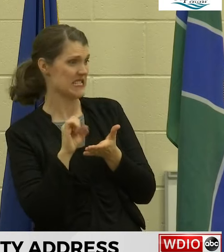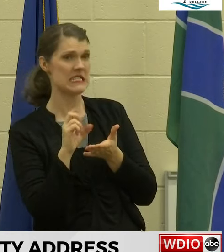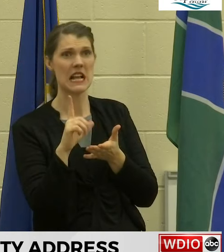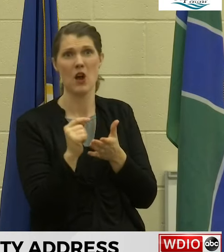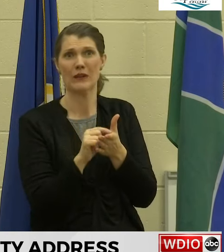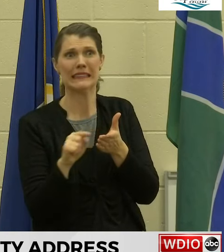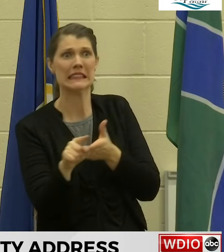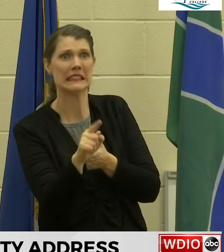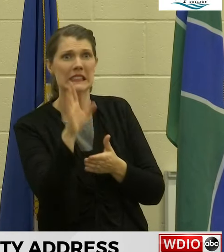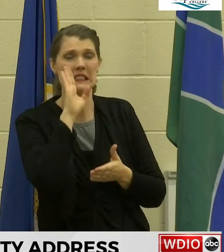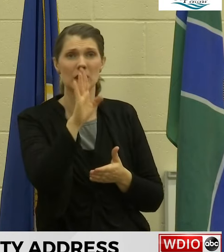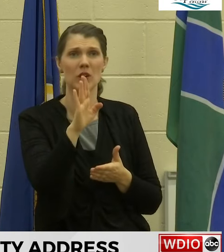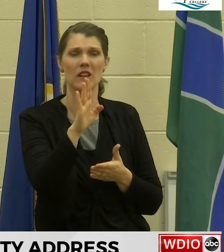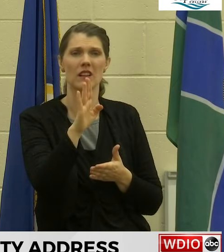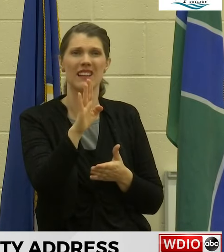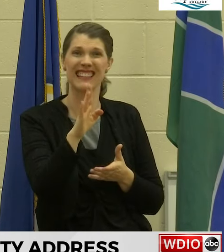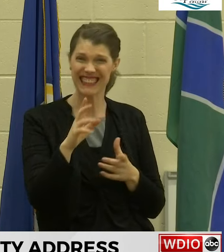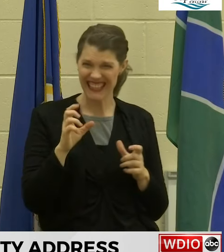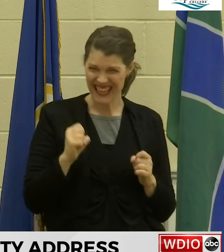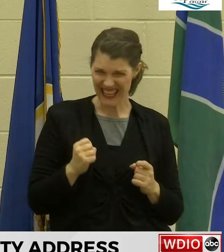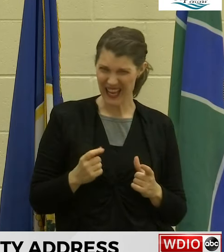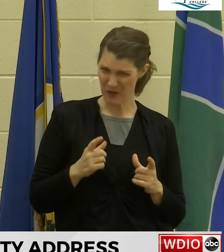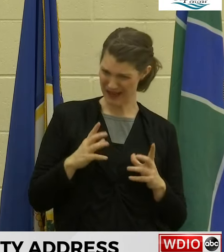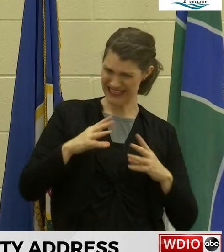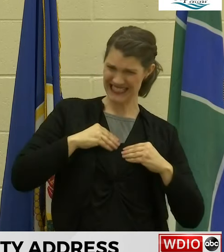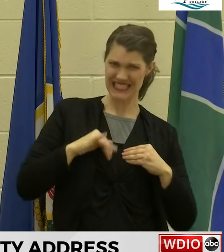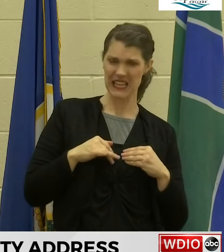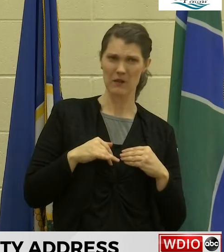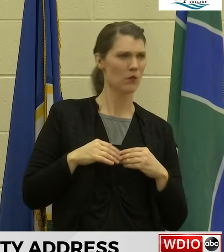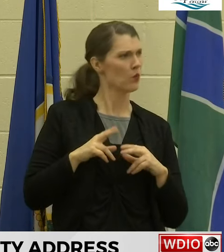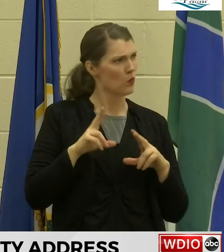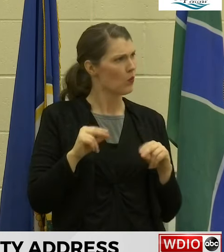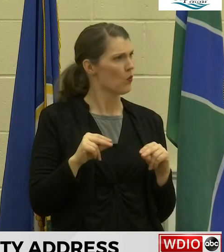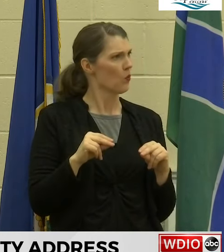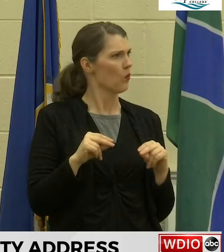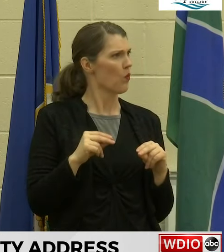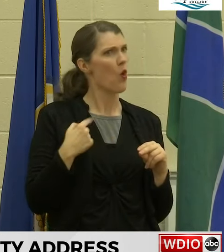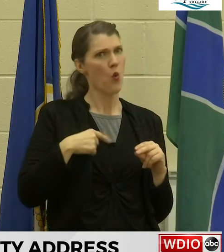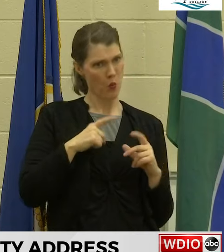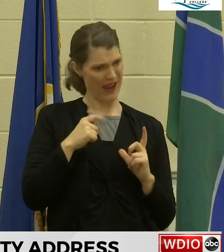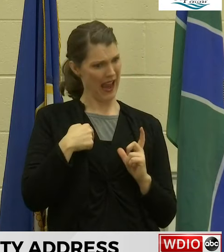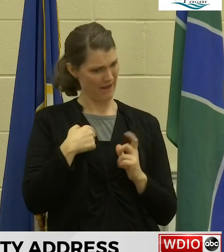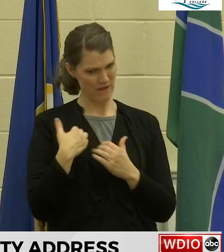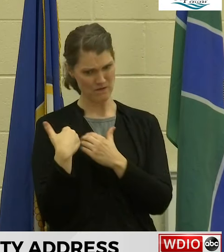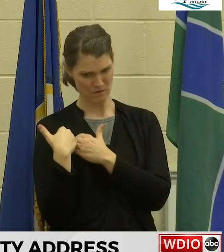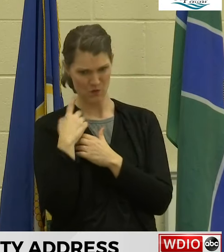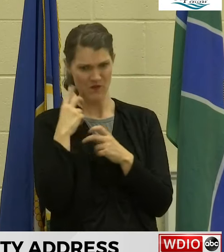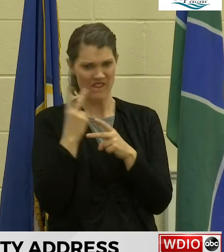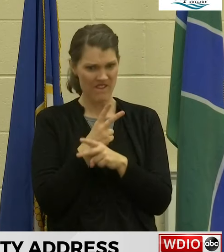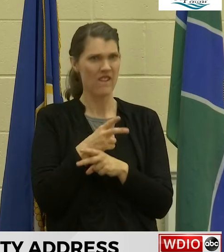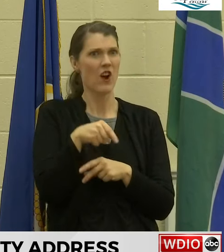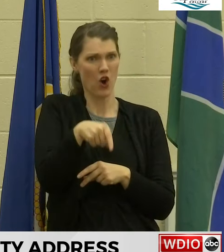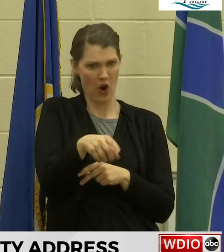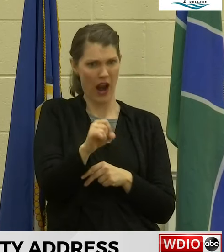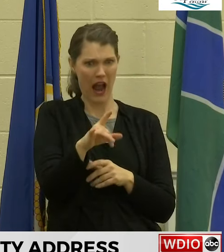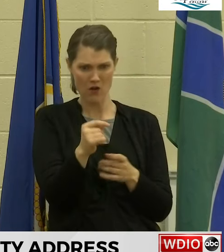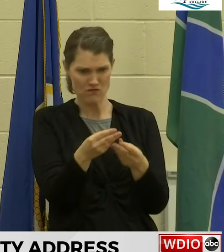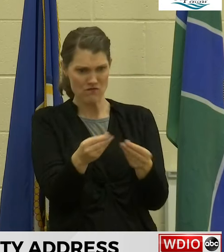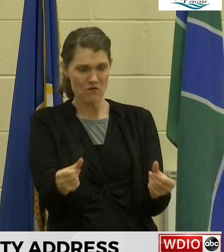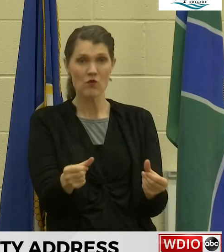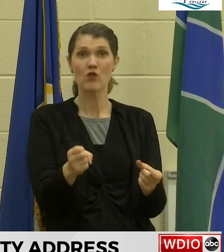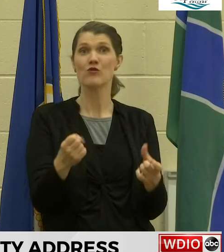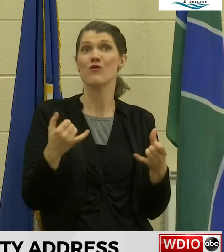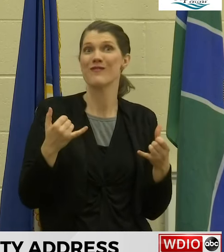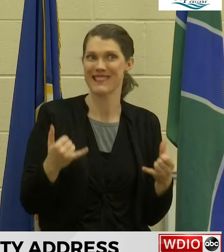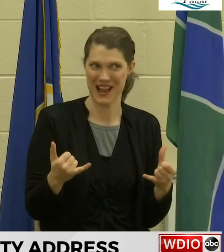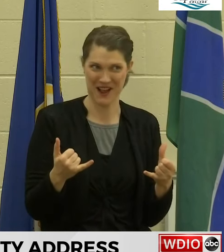is simply unacceptable. We are morally obligated to figure this out. So here's